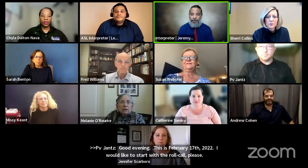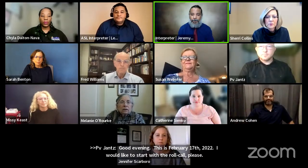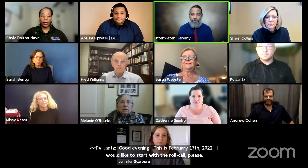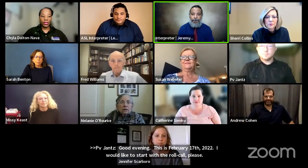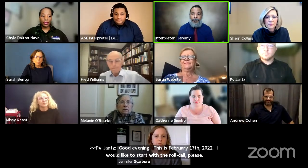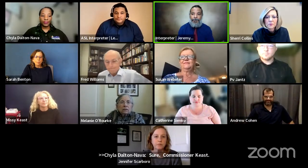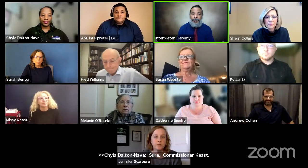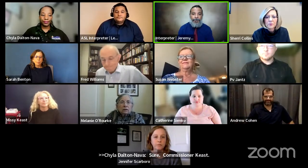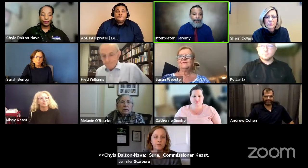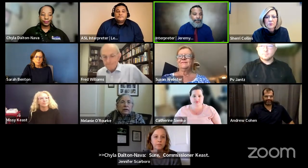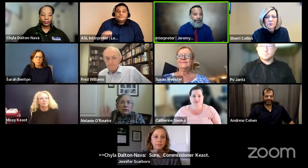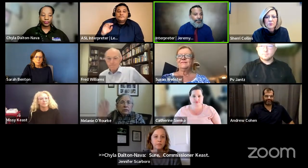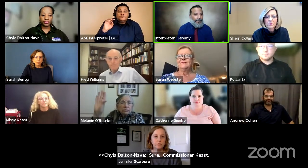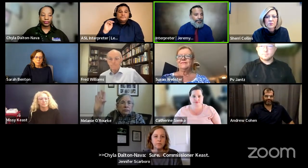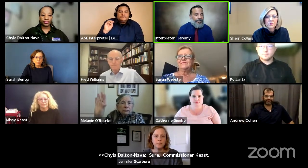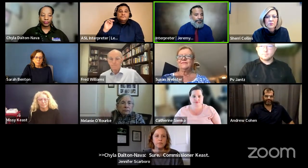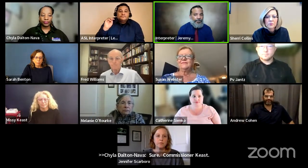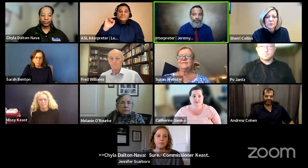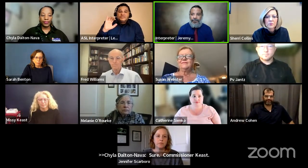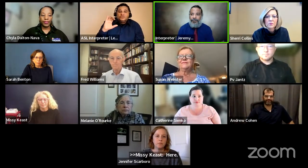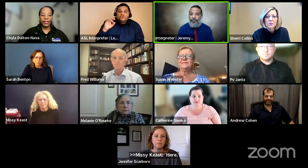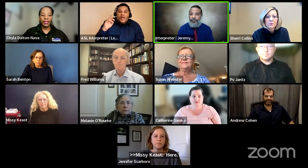Here. Commissioner O'Rourke.